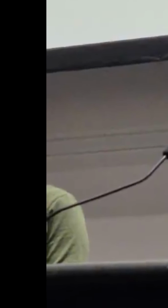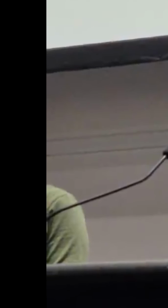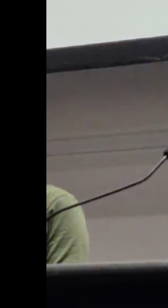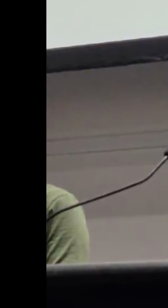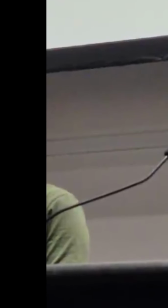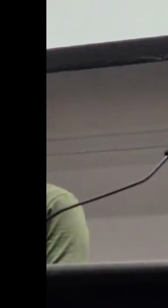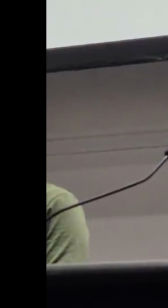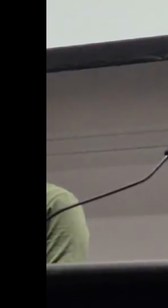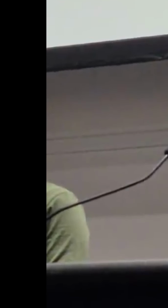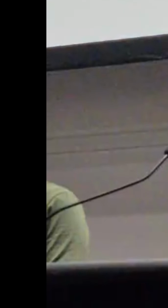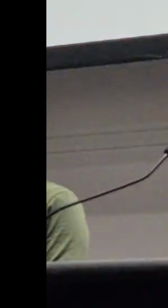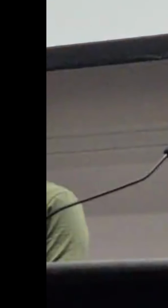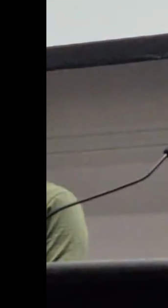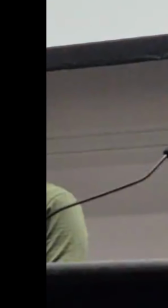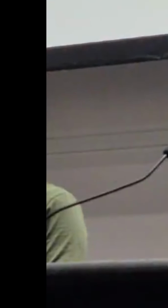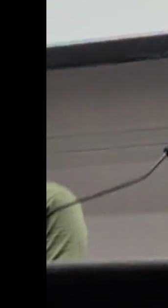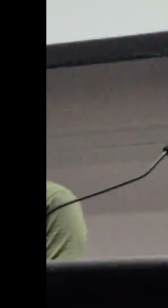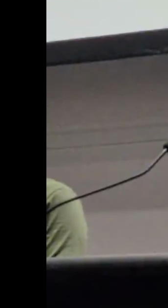Al-Fatiha.